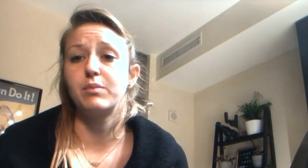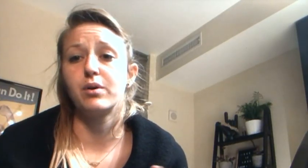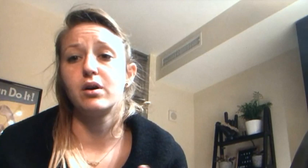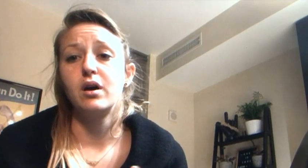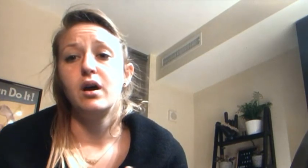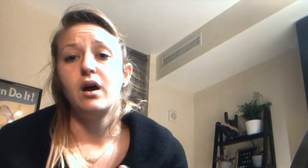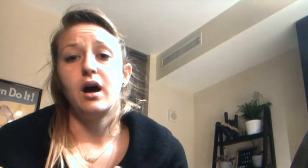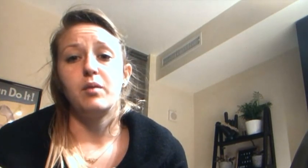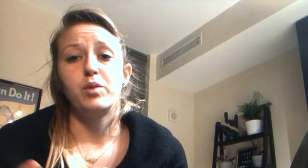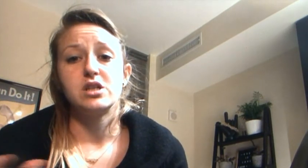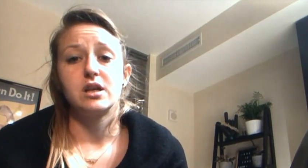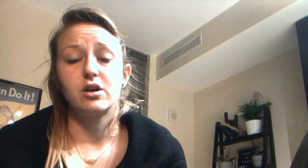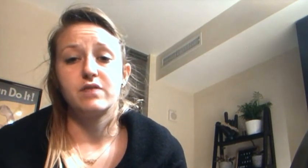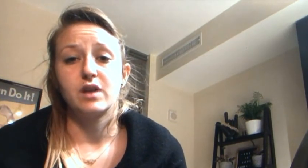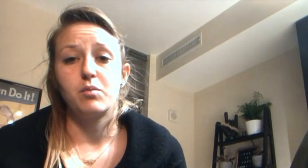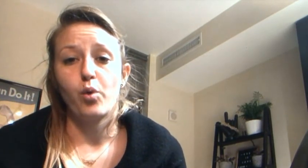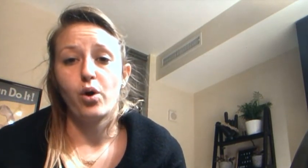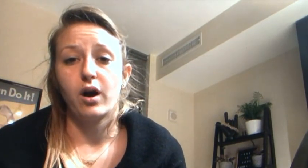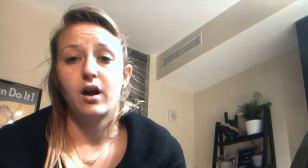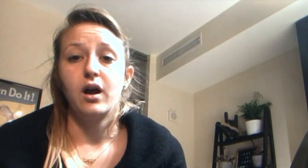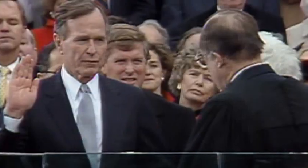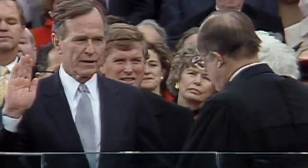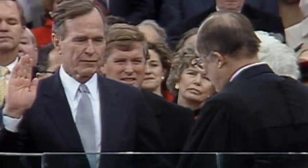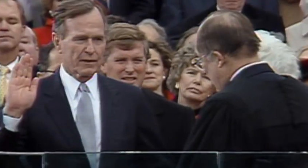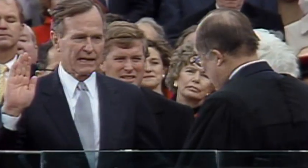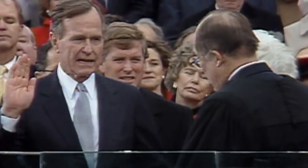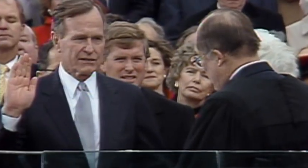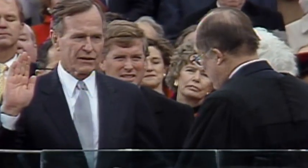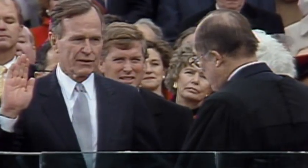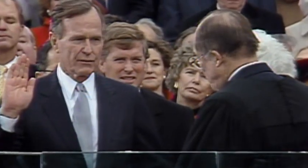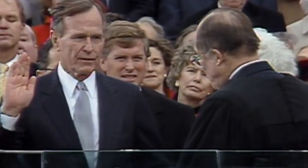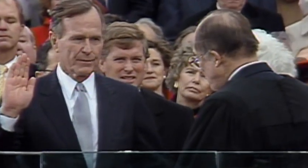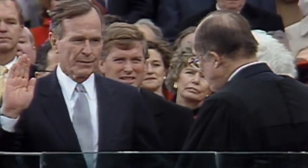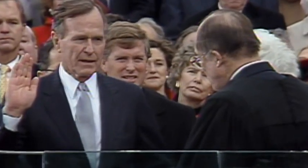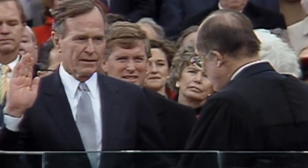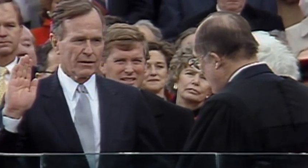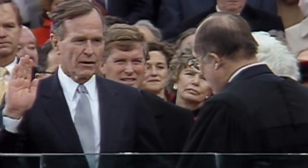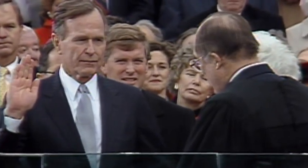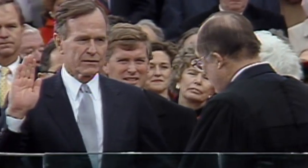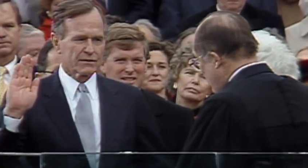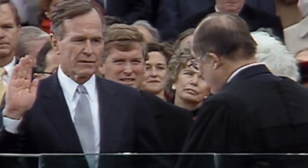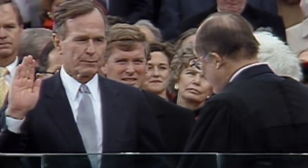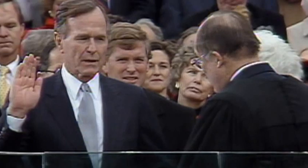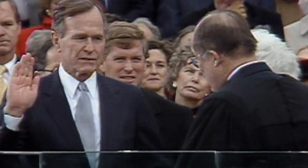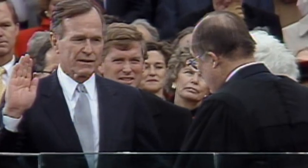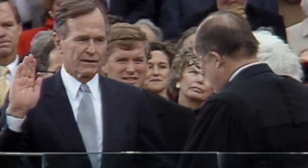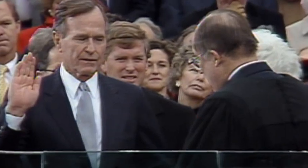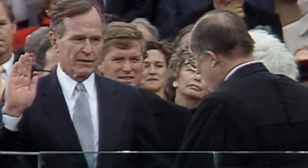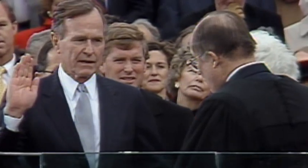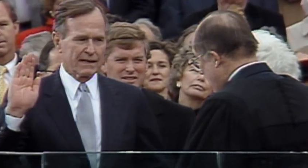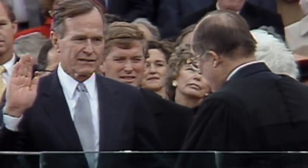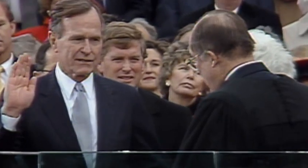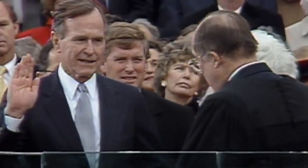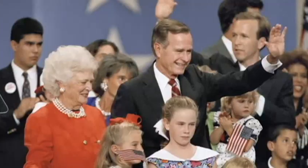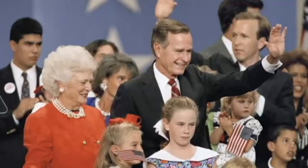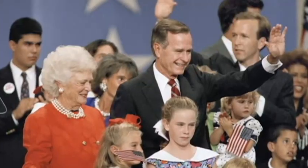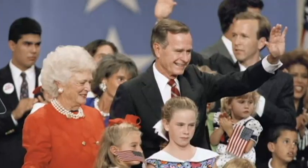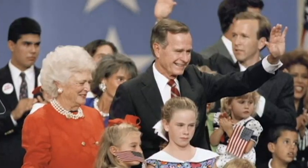people wish he could have done more, but he did amazing things for people with disabilities. And because of the